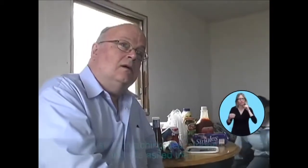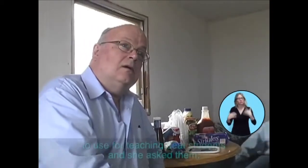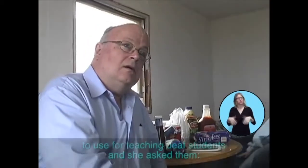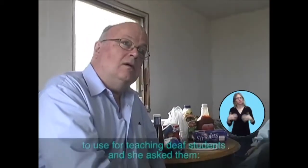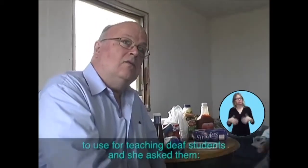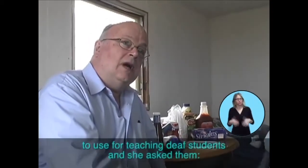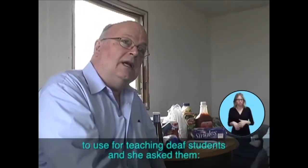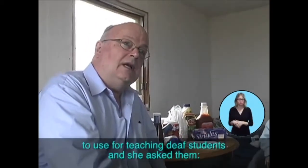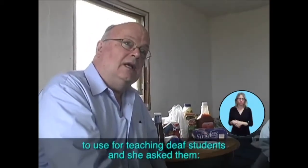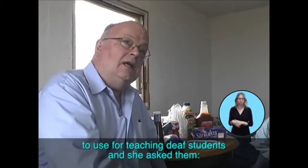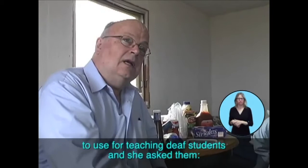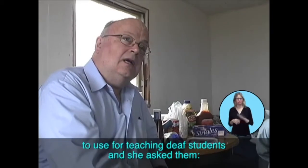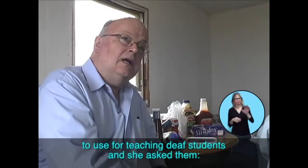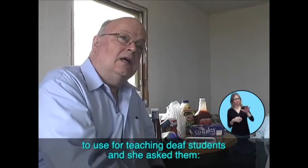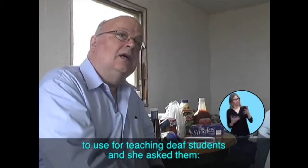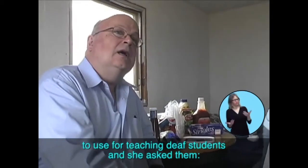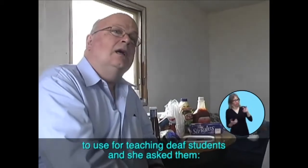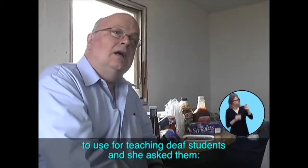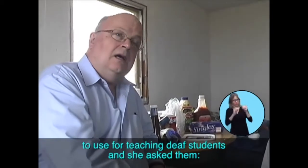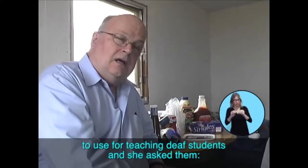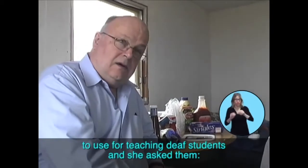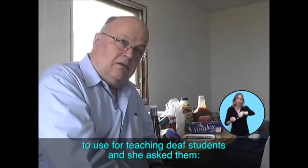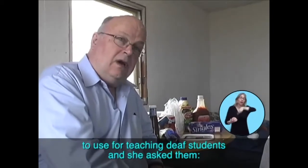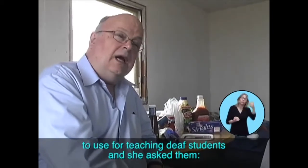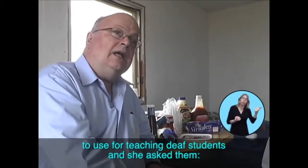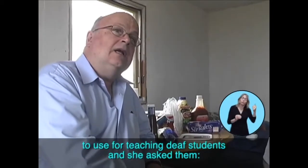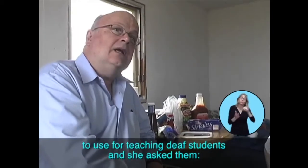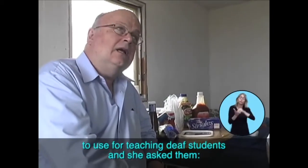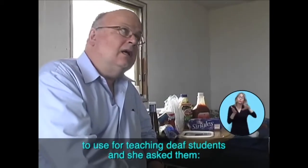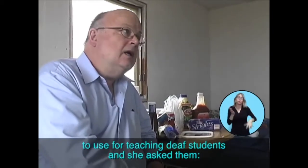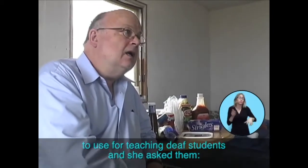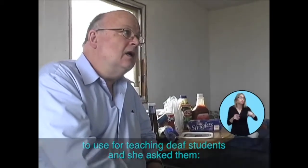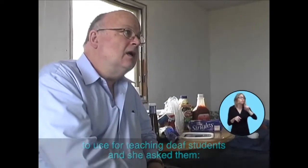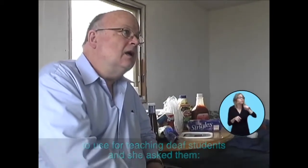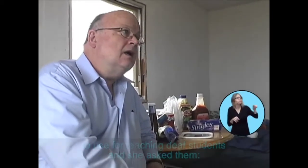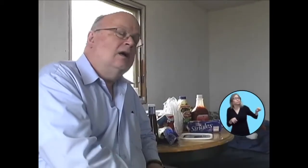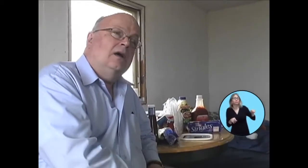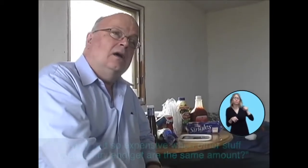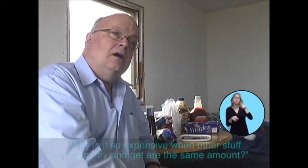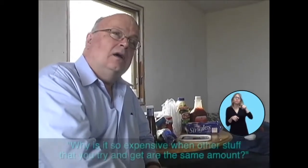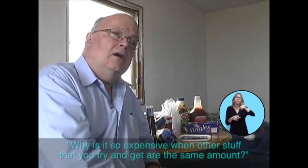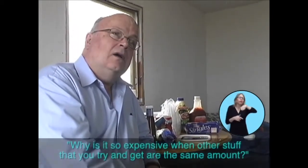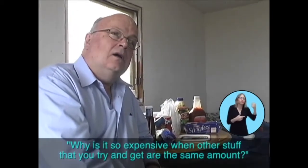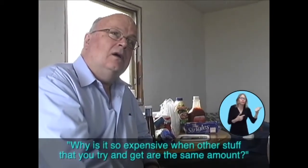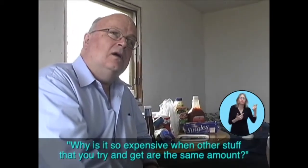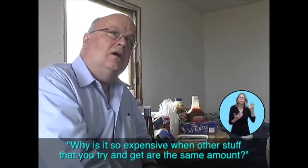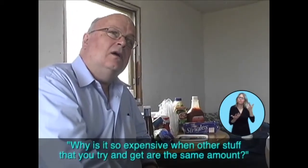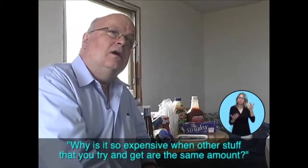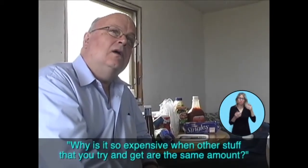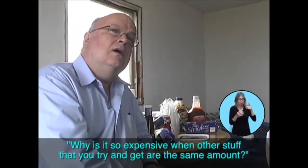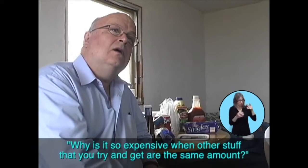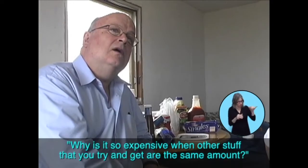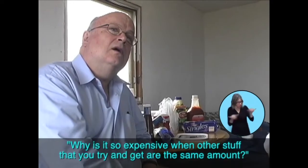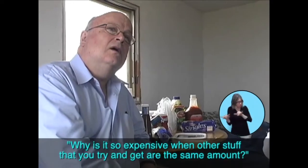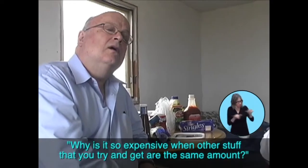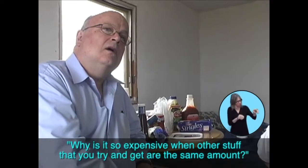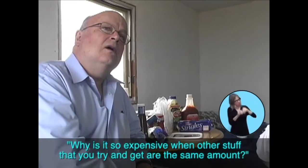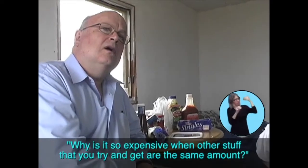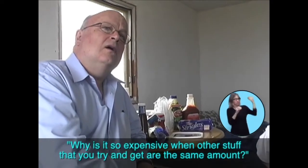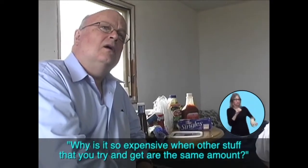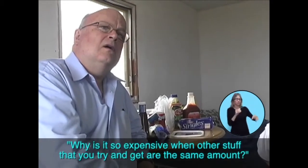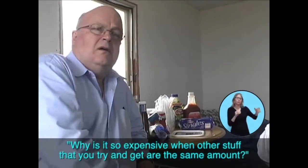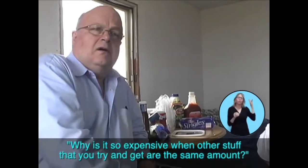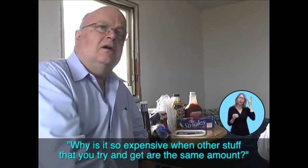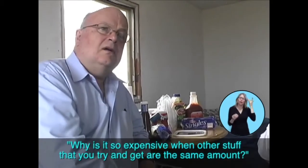to use for teaching deaf students. And she asked them, why is it so expensive